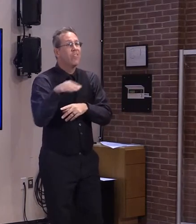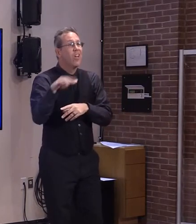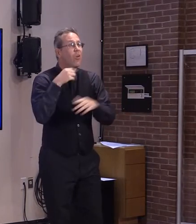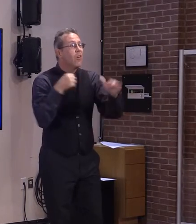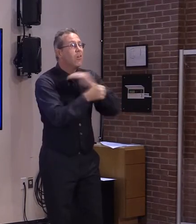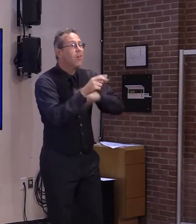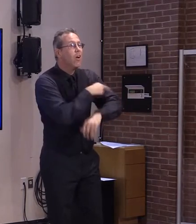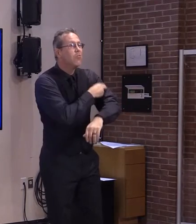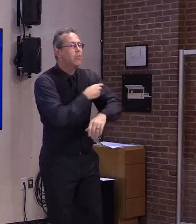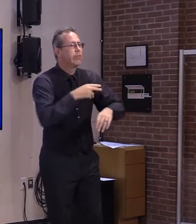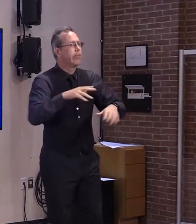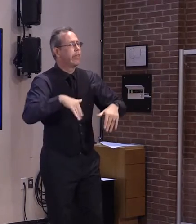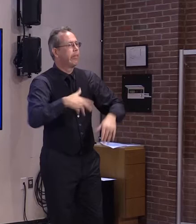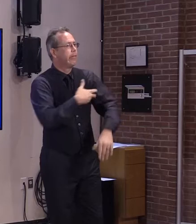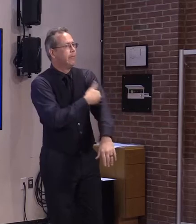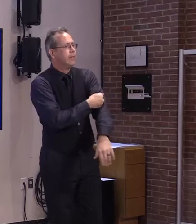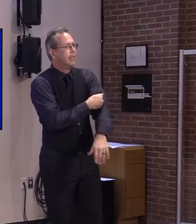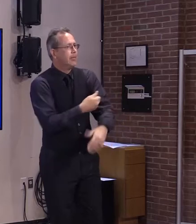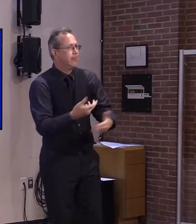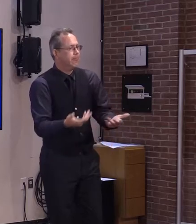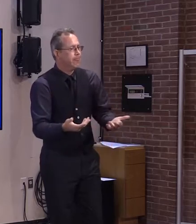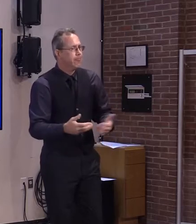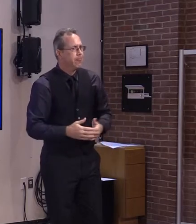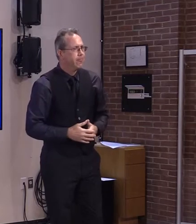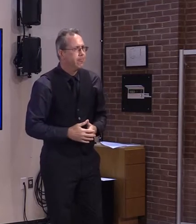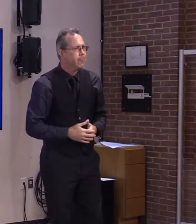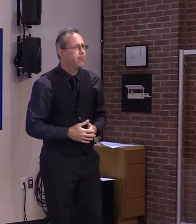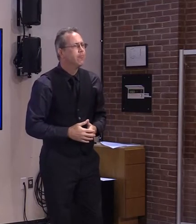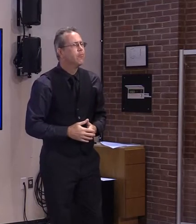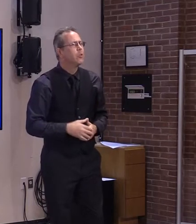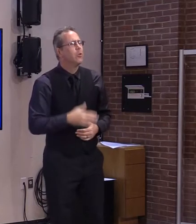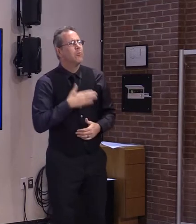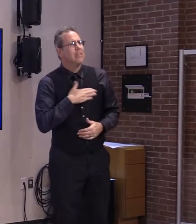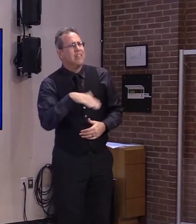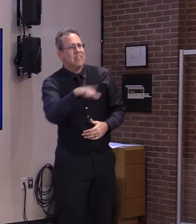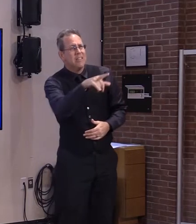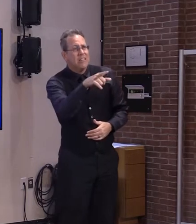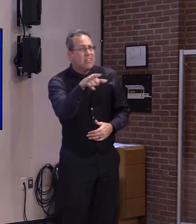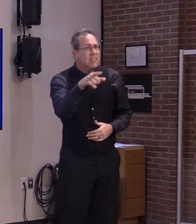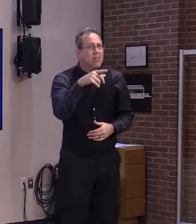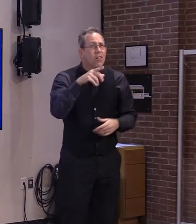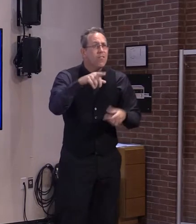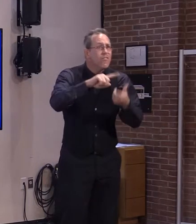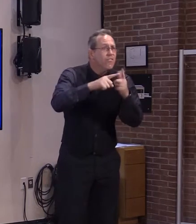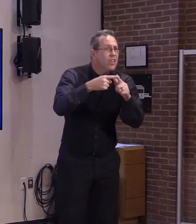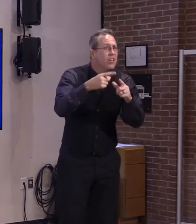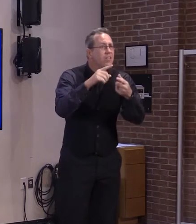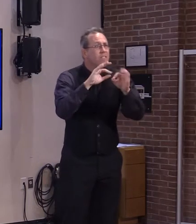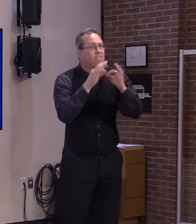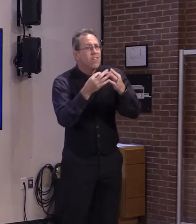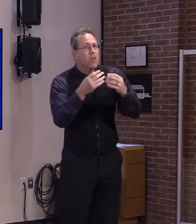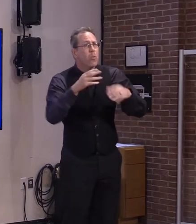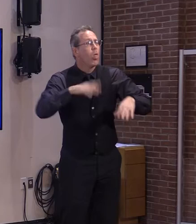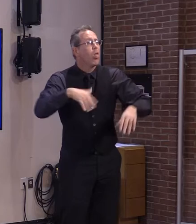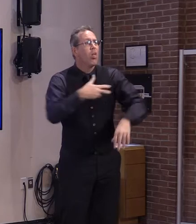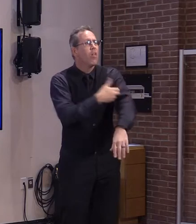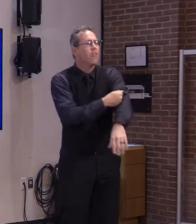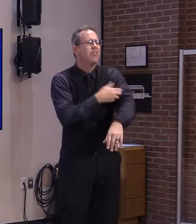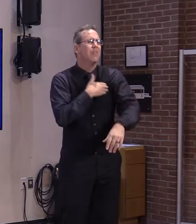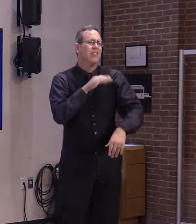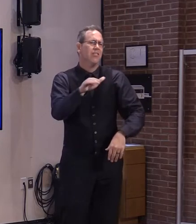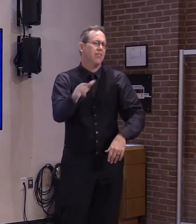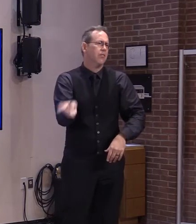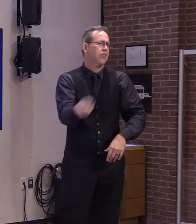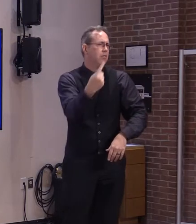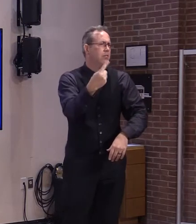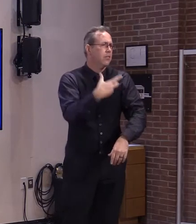friends, family, others to get vaccinated so that they can stay out of the hospital and help reverse the trends that we're seeing. You also see on the